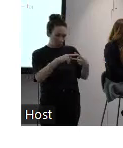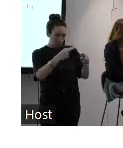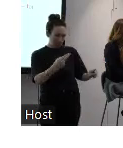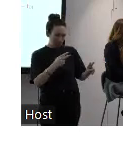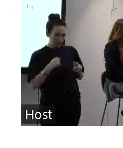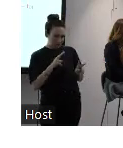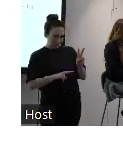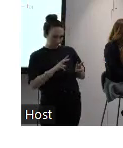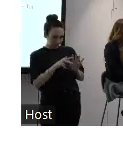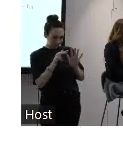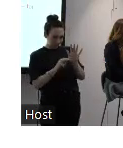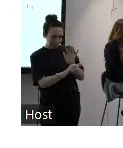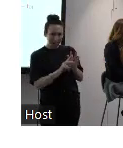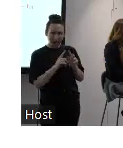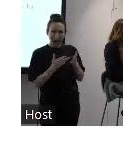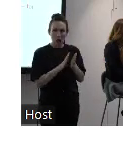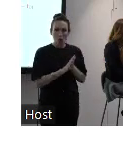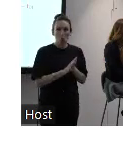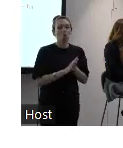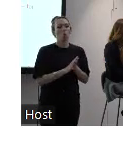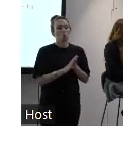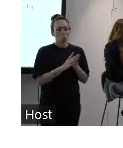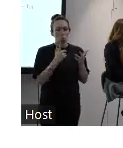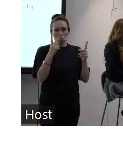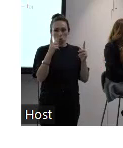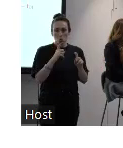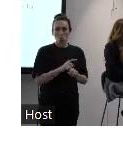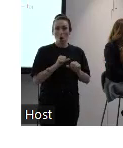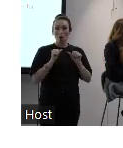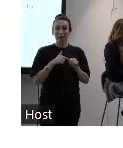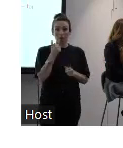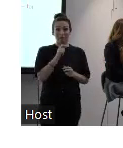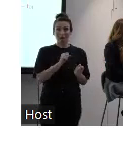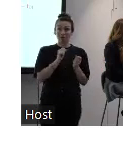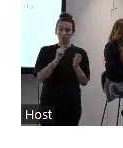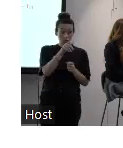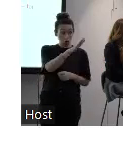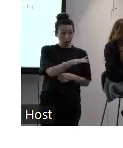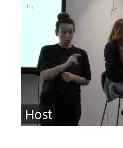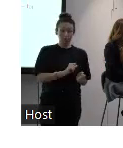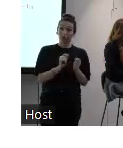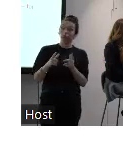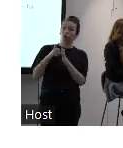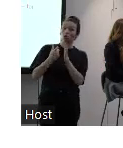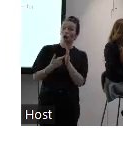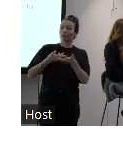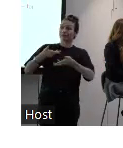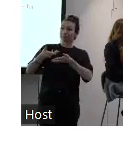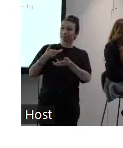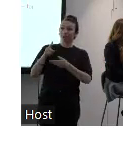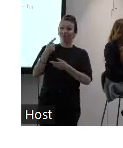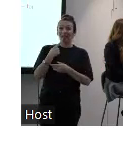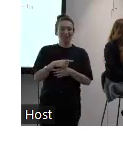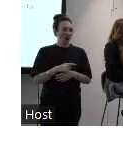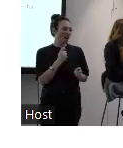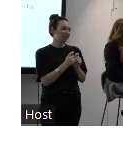So if a child with autism presents to a GP or to hospital because they're seriously unwell, they might be given a routine